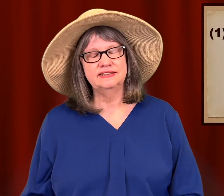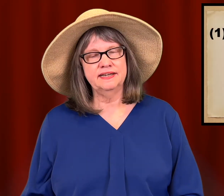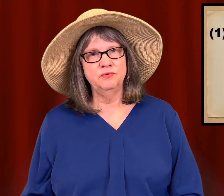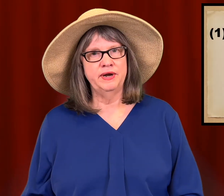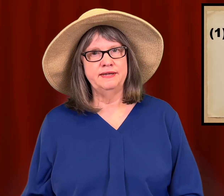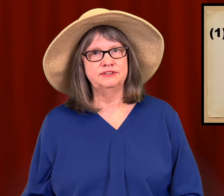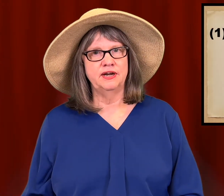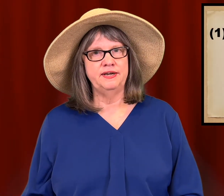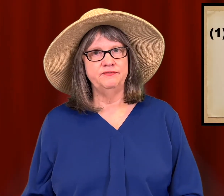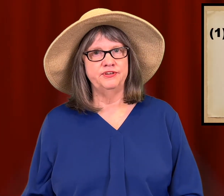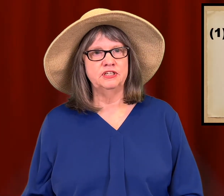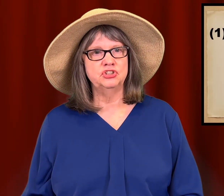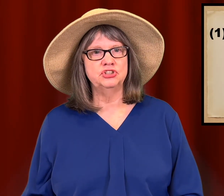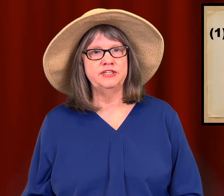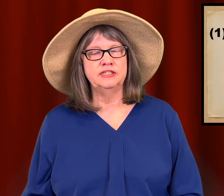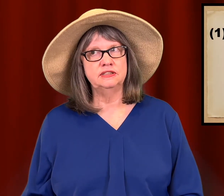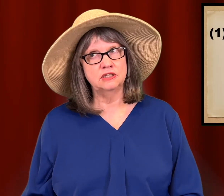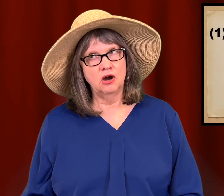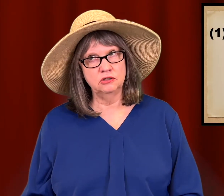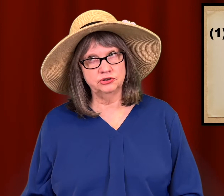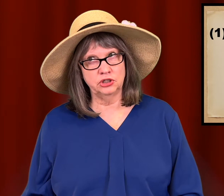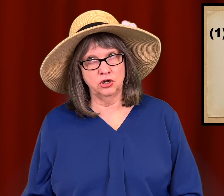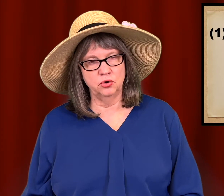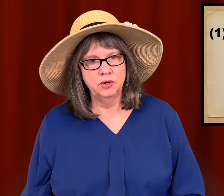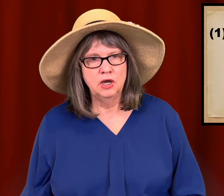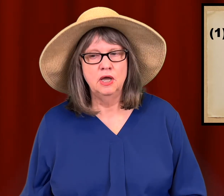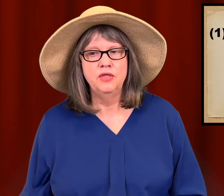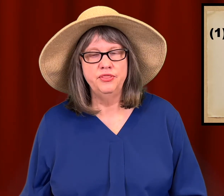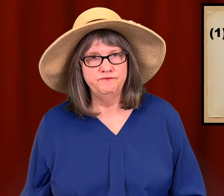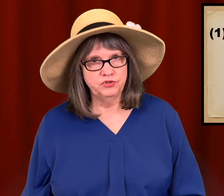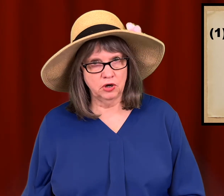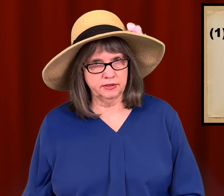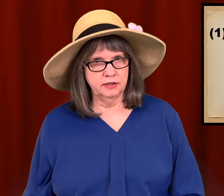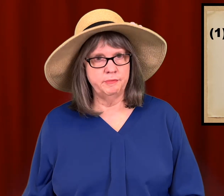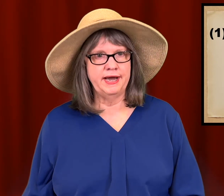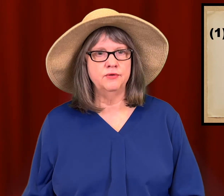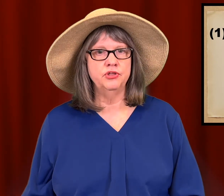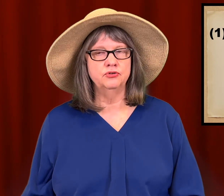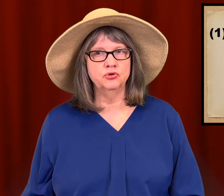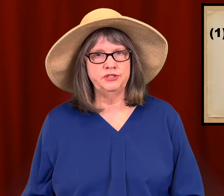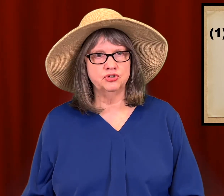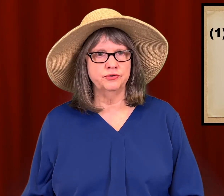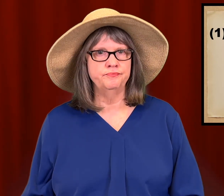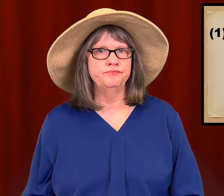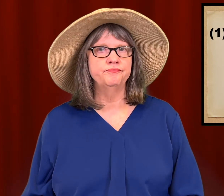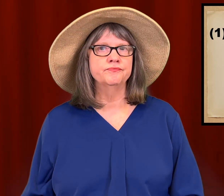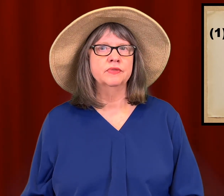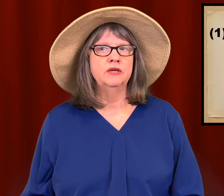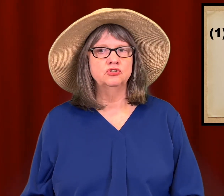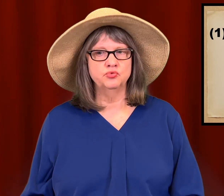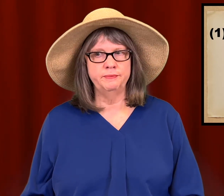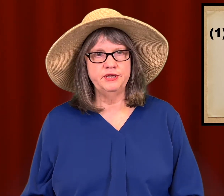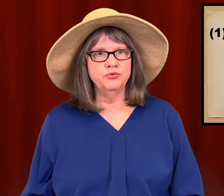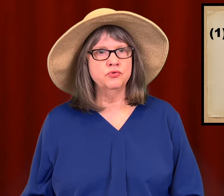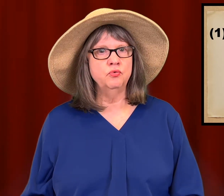Second way of signing fish is also talking about the creature swimming through the